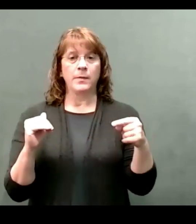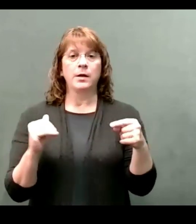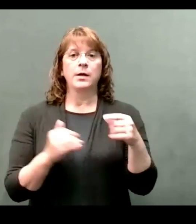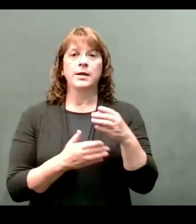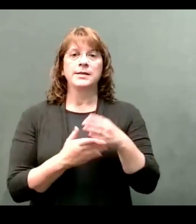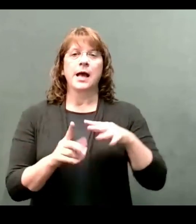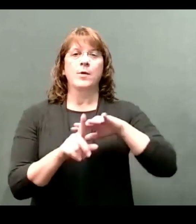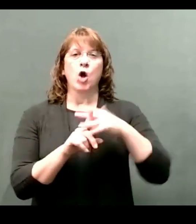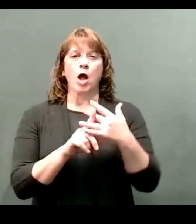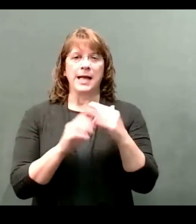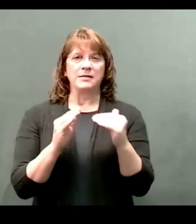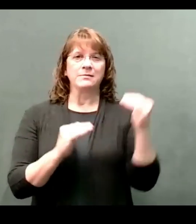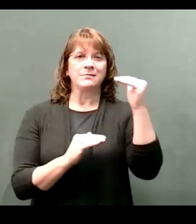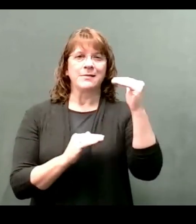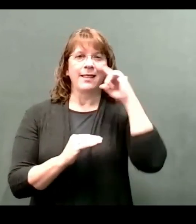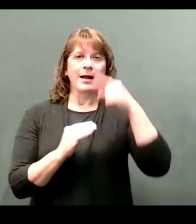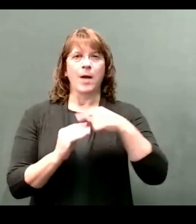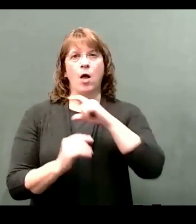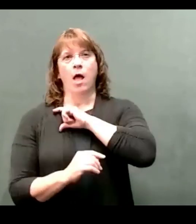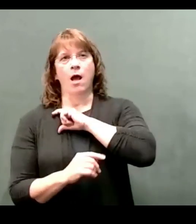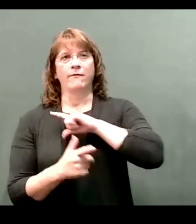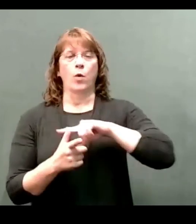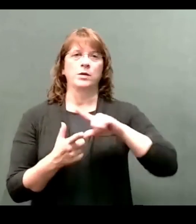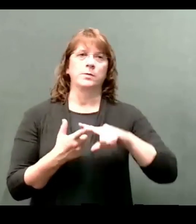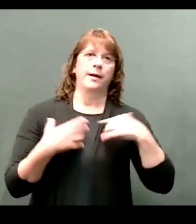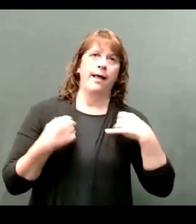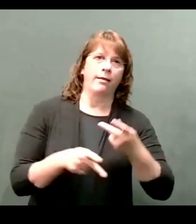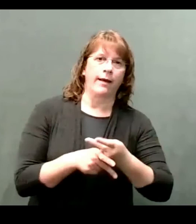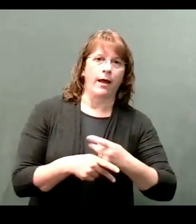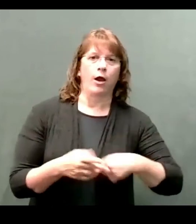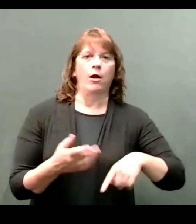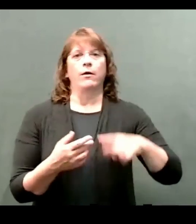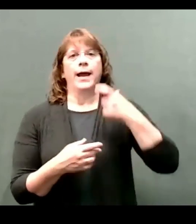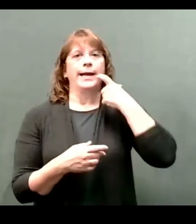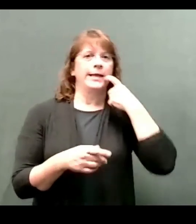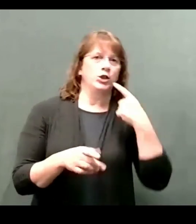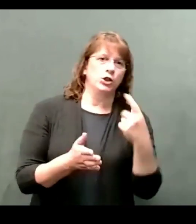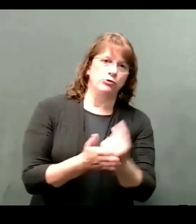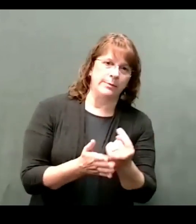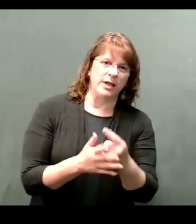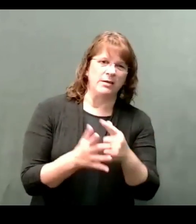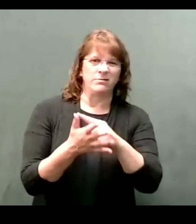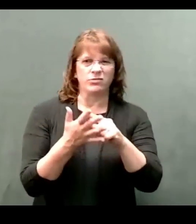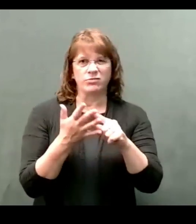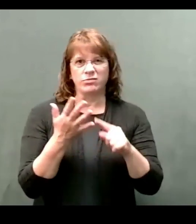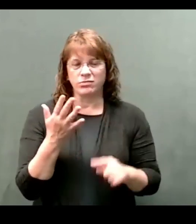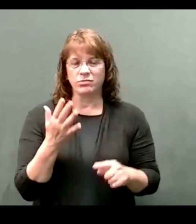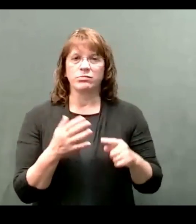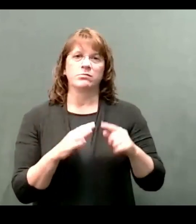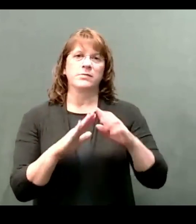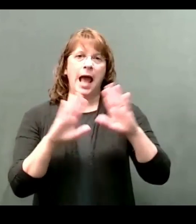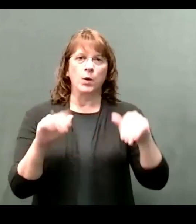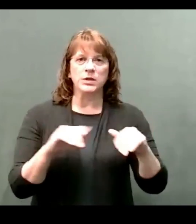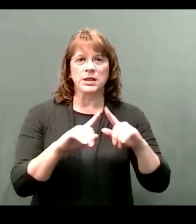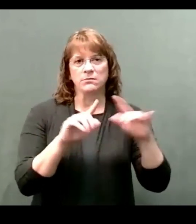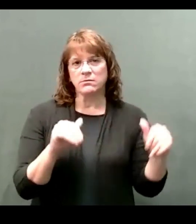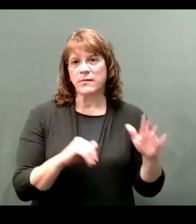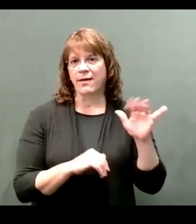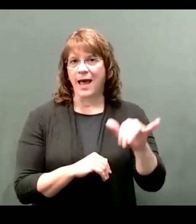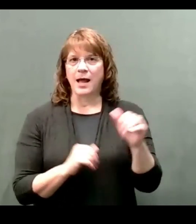there's some context here to think about things like law enforcement, healthcare, addiction treatment, education settings, child abuse response, housing, all these